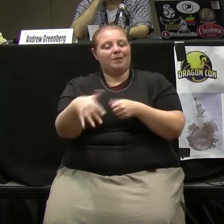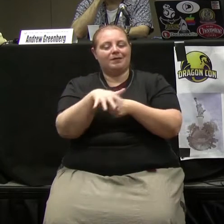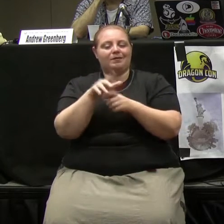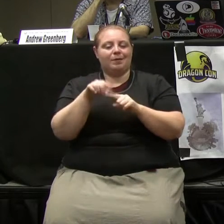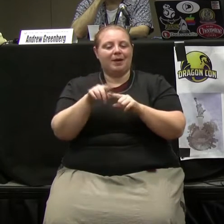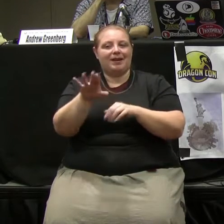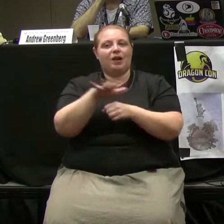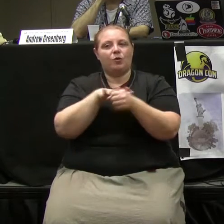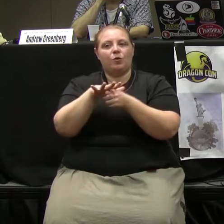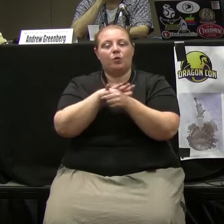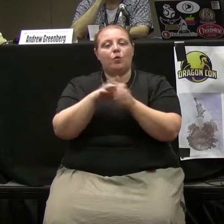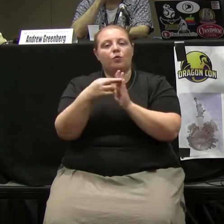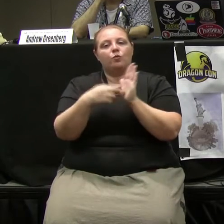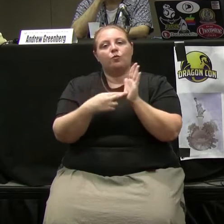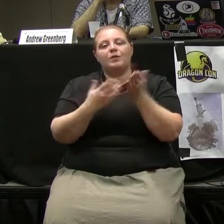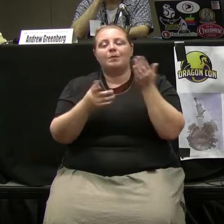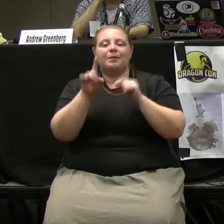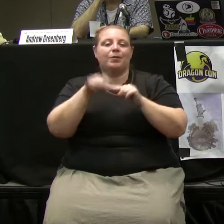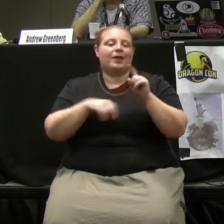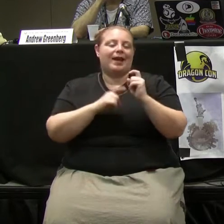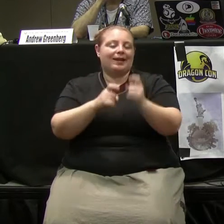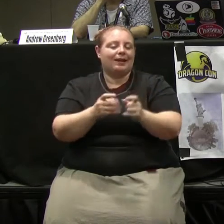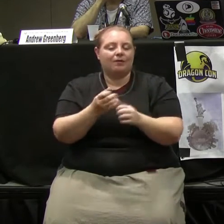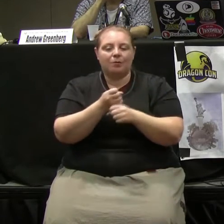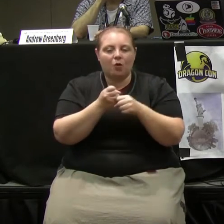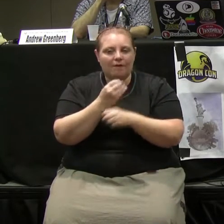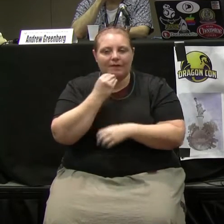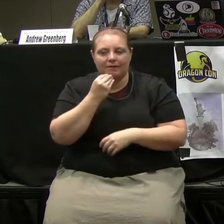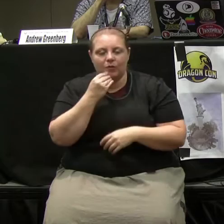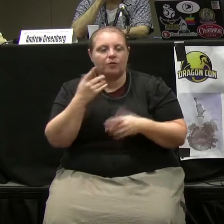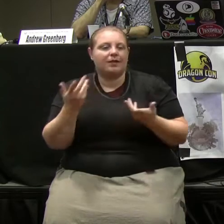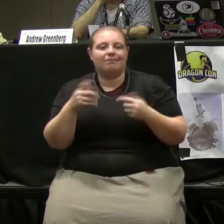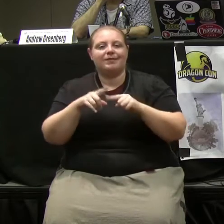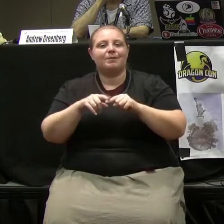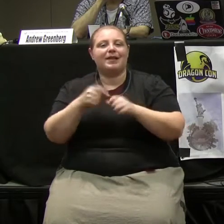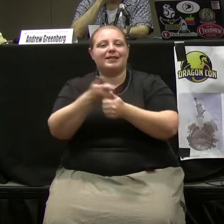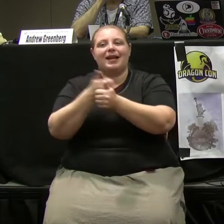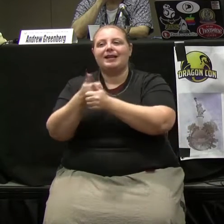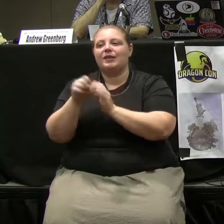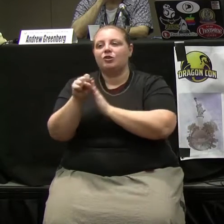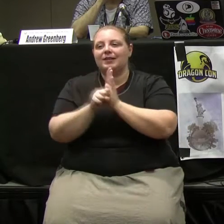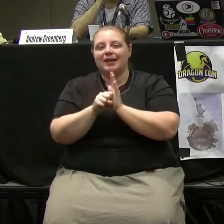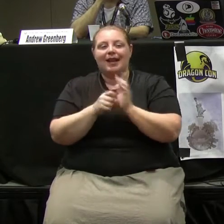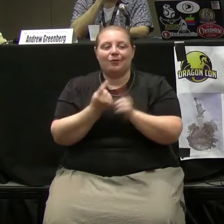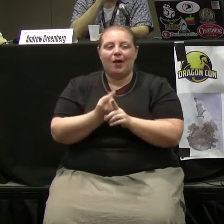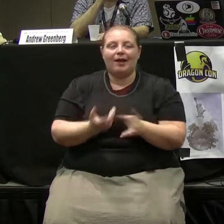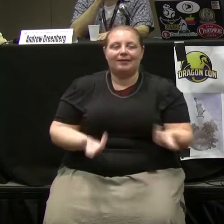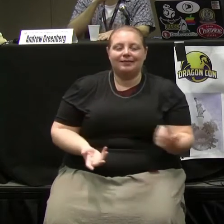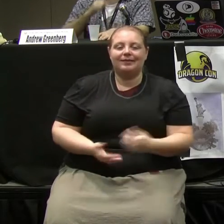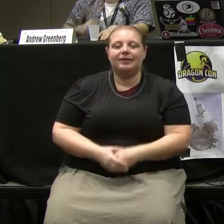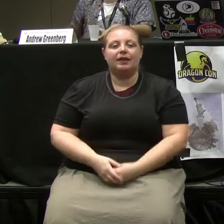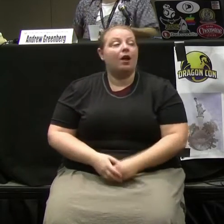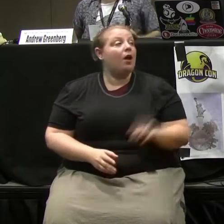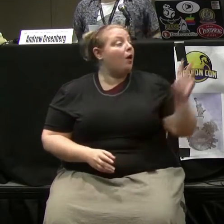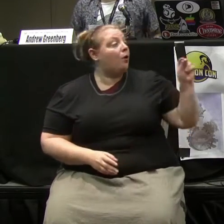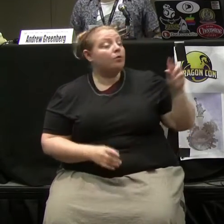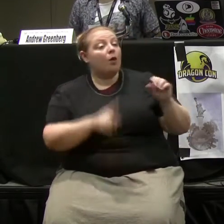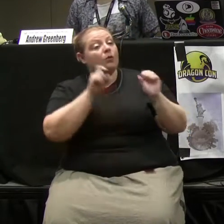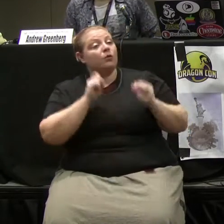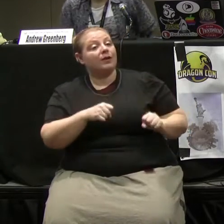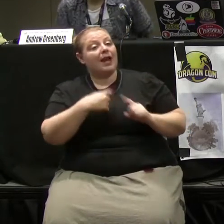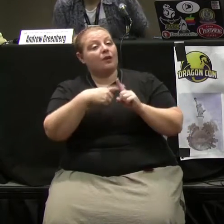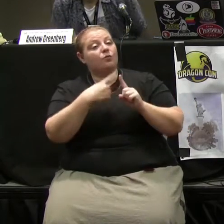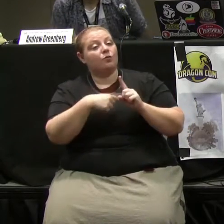local rules, you may not be able to give them coffee or food or not. I think it just depends on the state, right? No, you can rent out